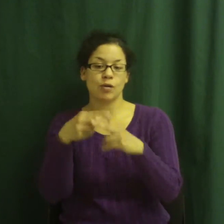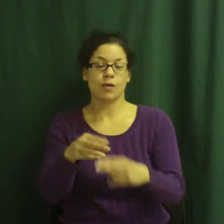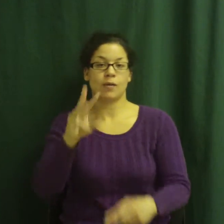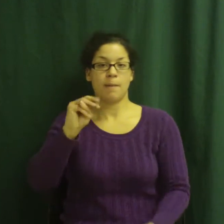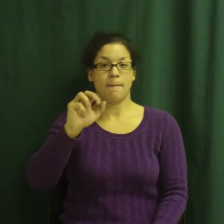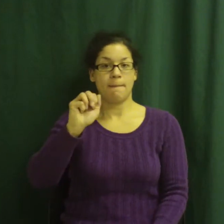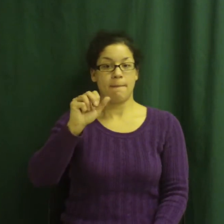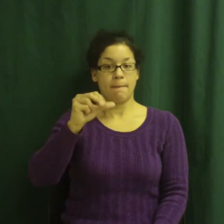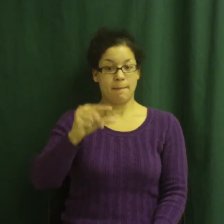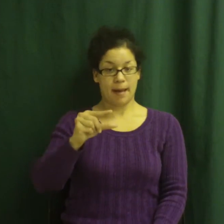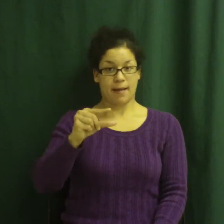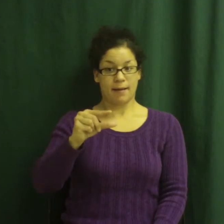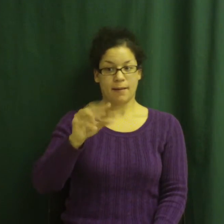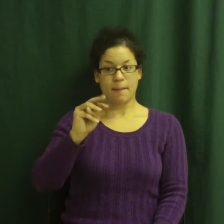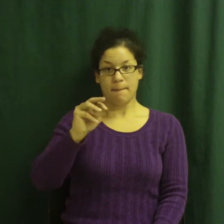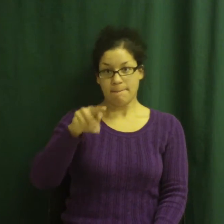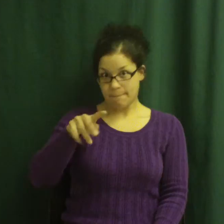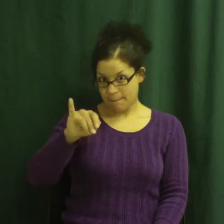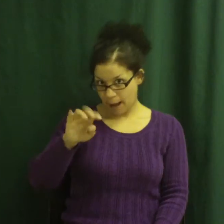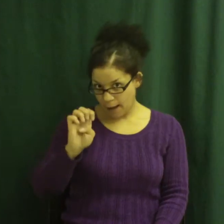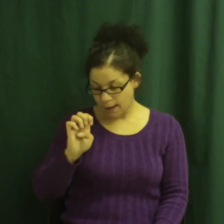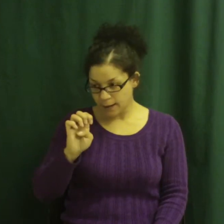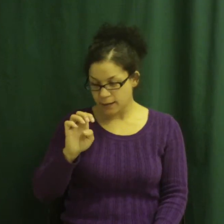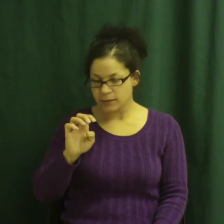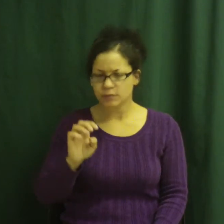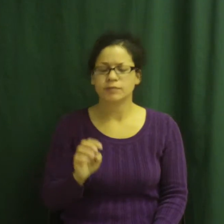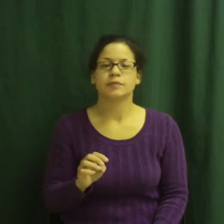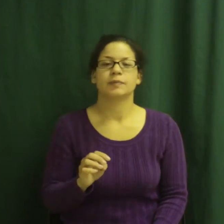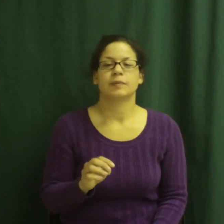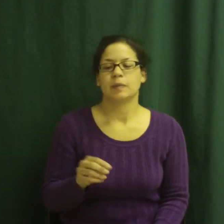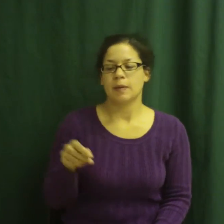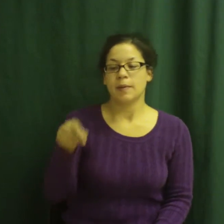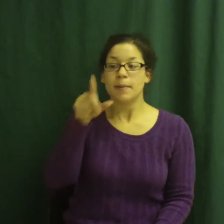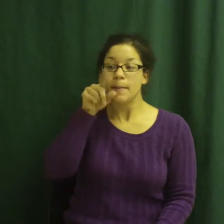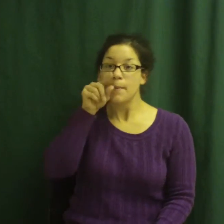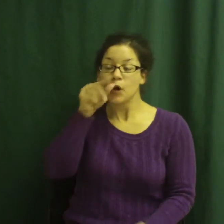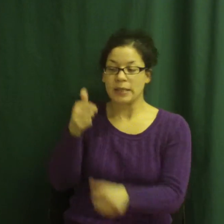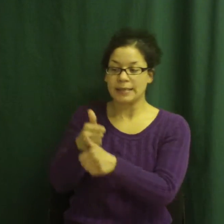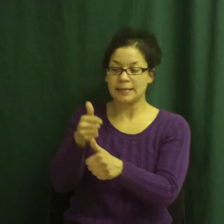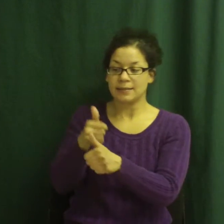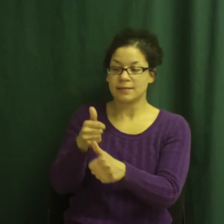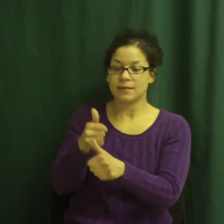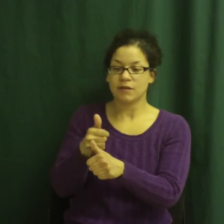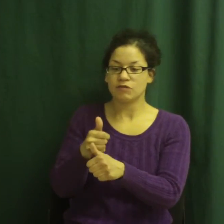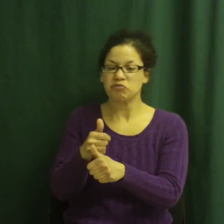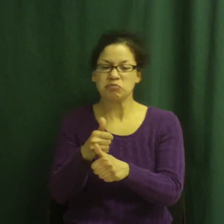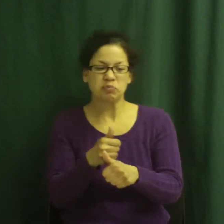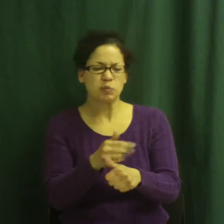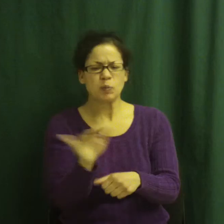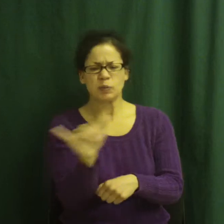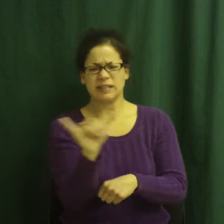The thieving pie made a nest with things like sticks,